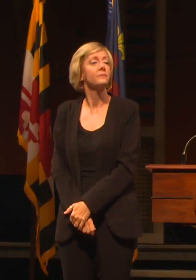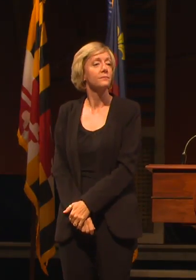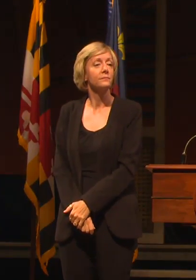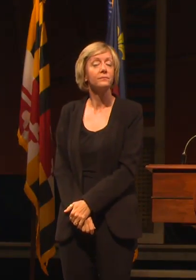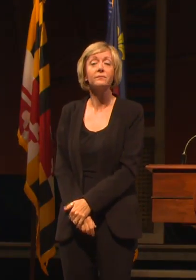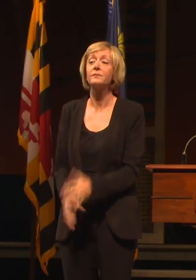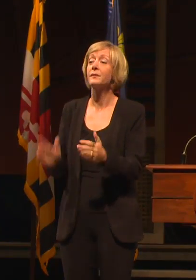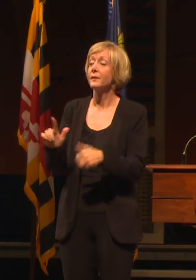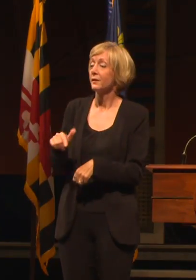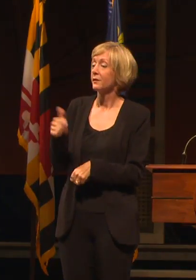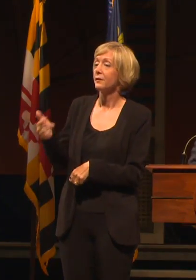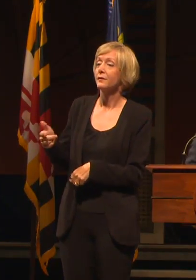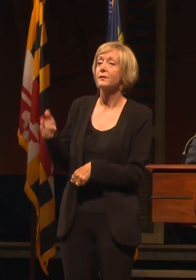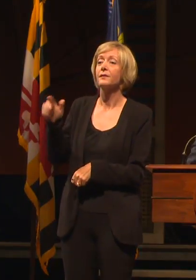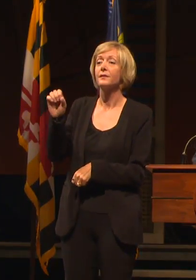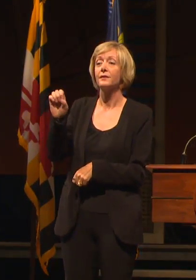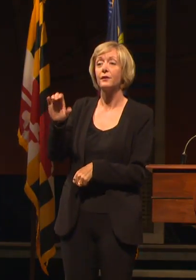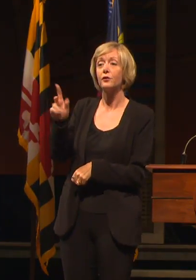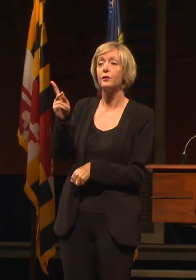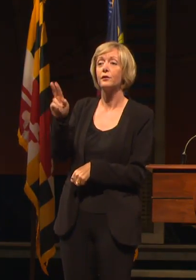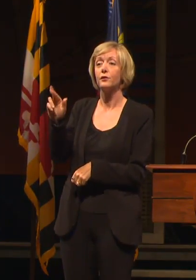I'd like to welcome back Secretary Kramer.